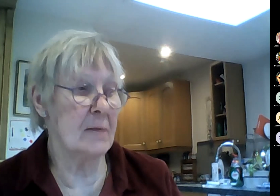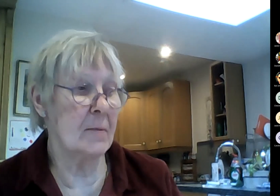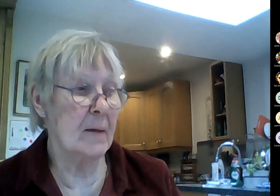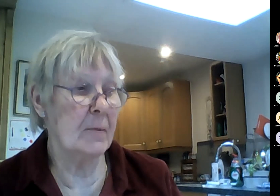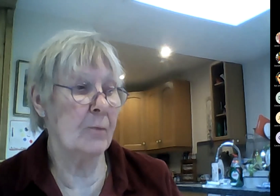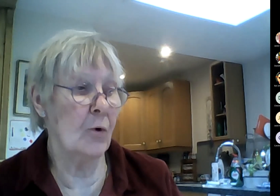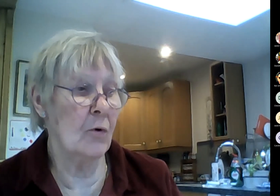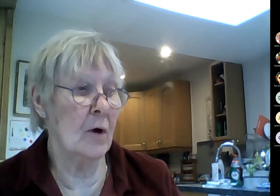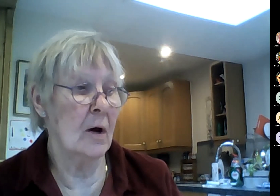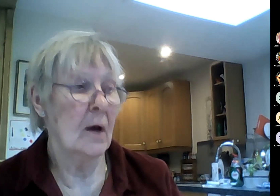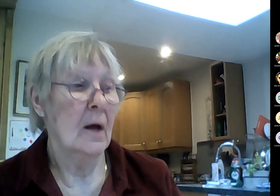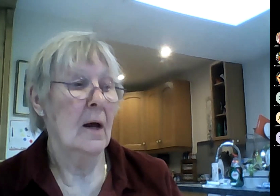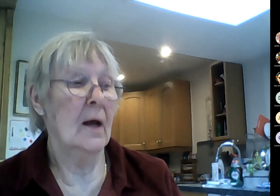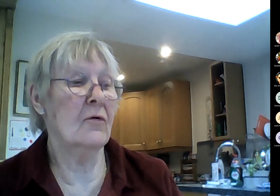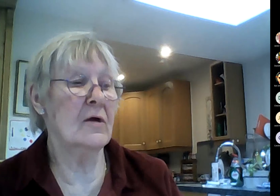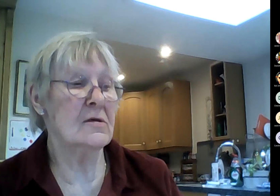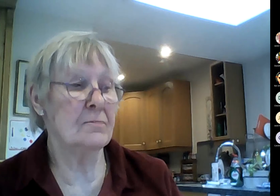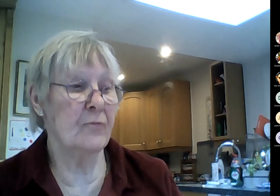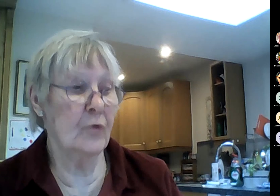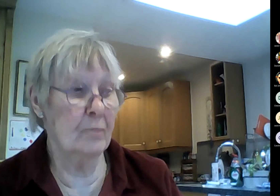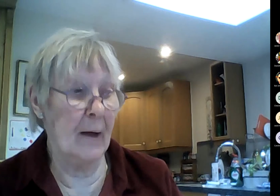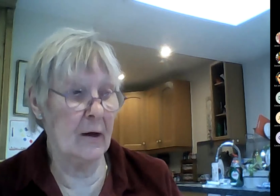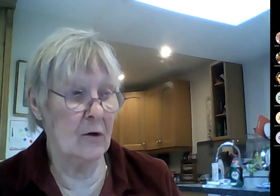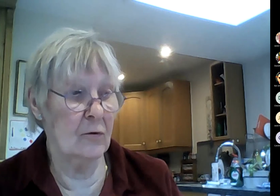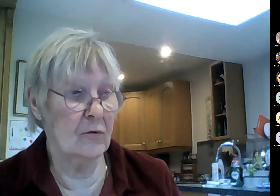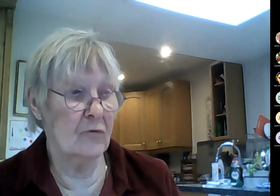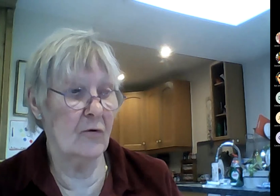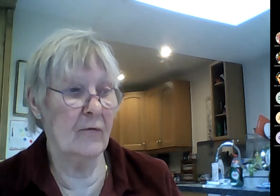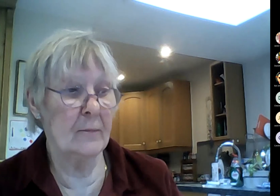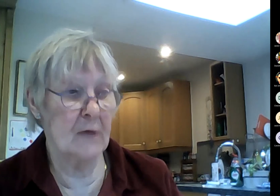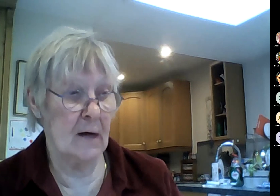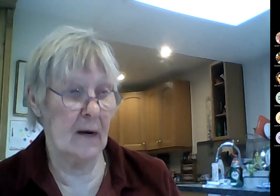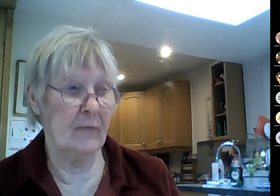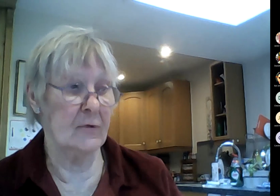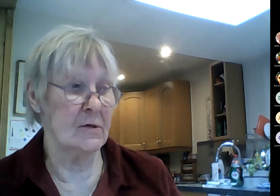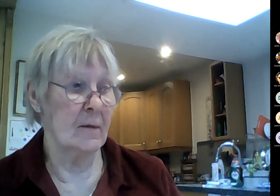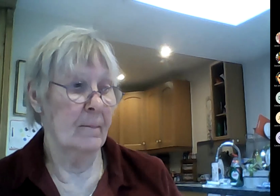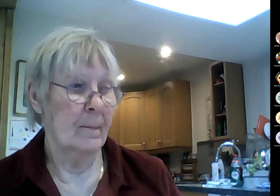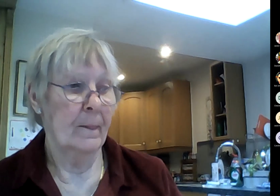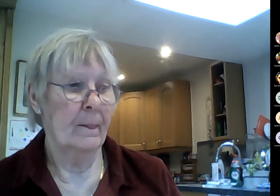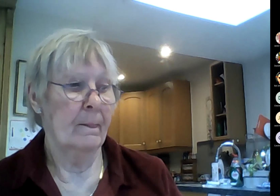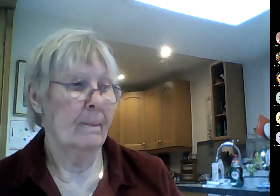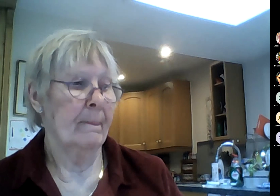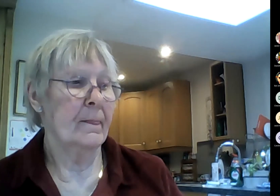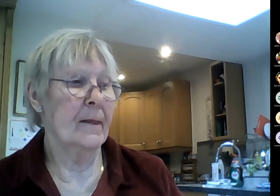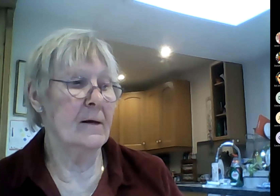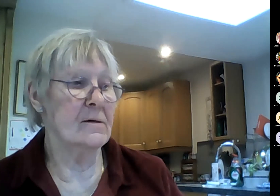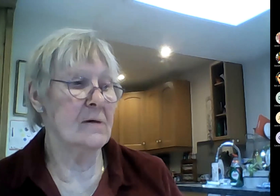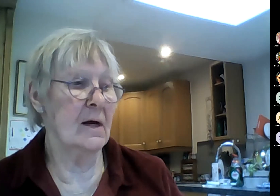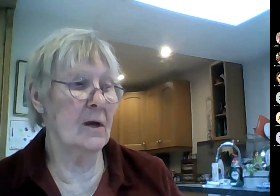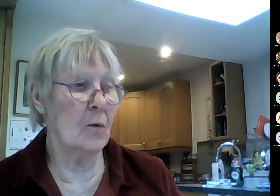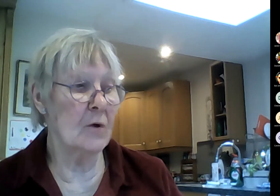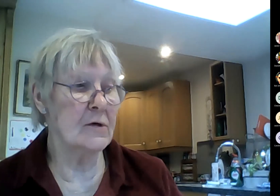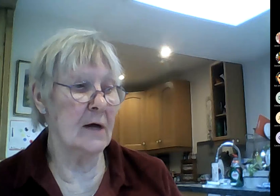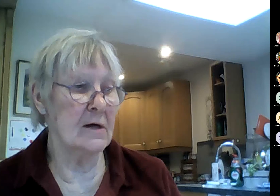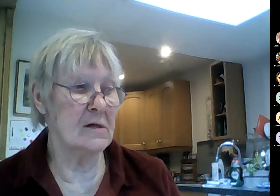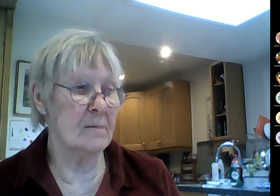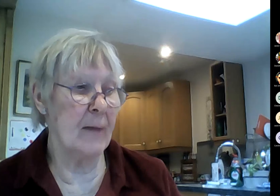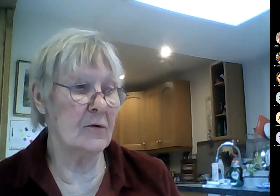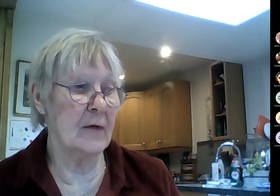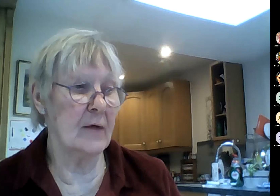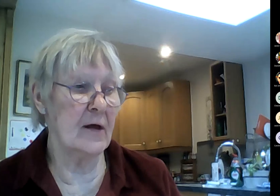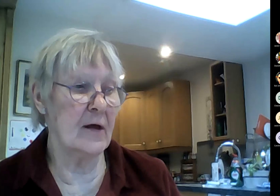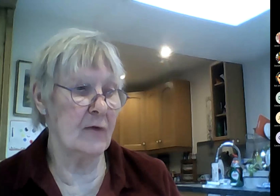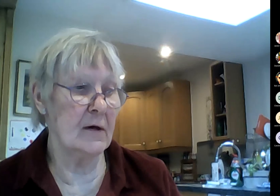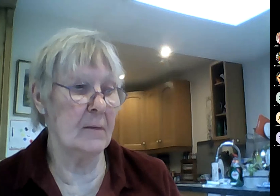making disabled people poorer, increased food bank use and driven up debt levels. This inequality and